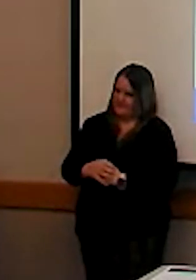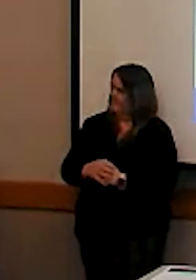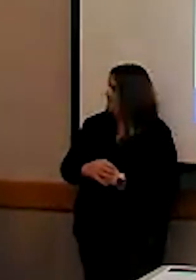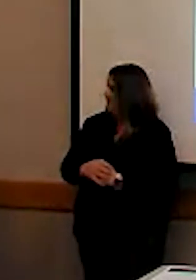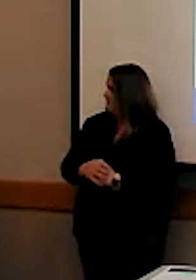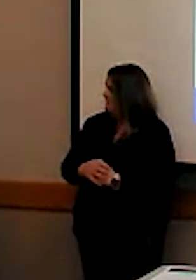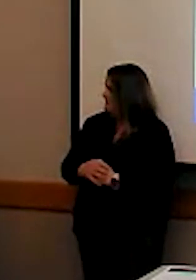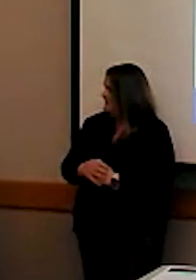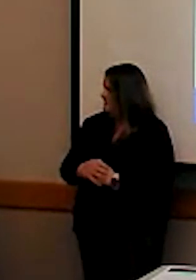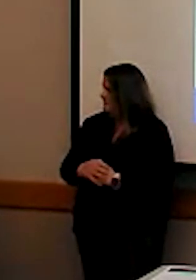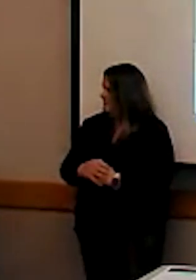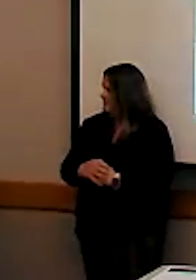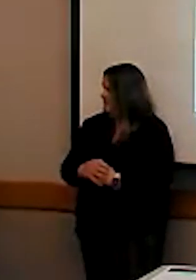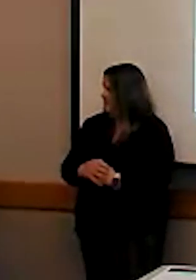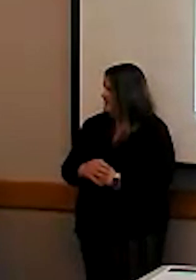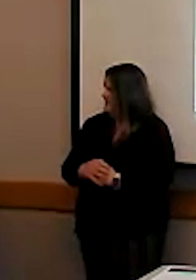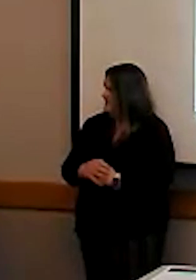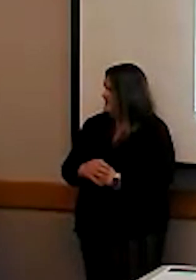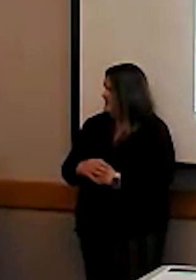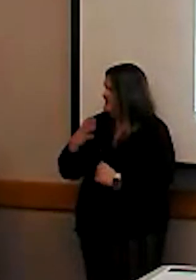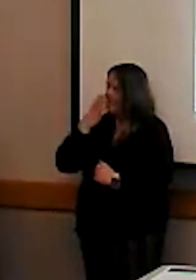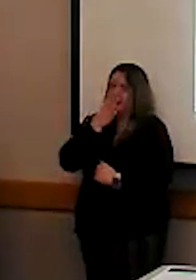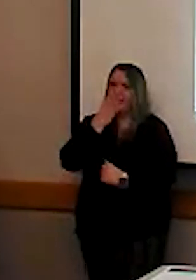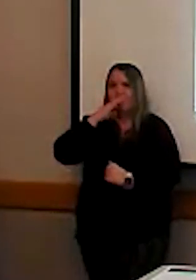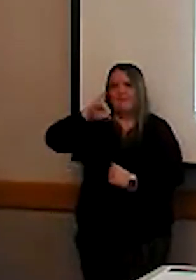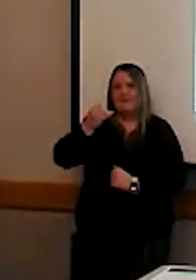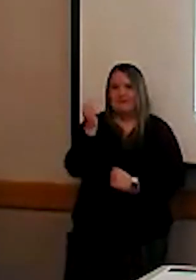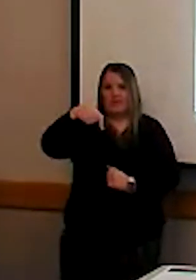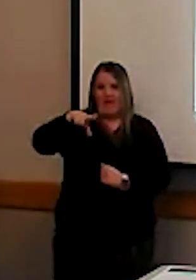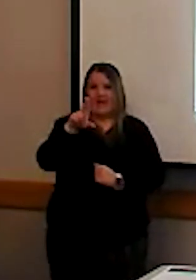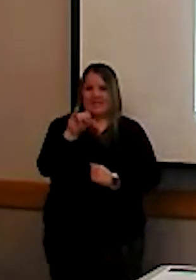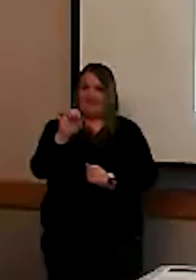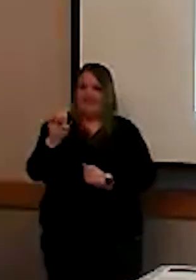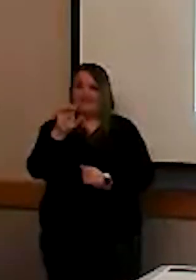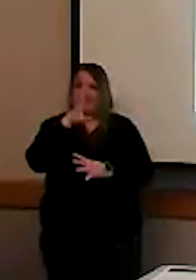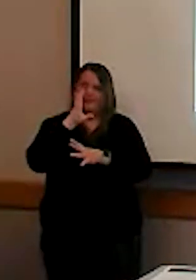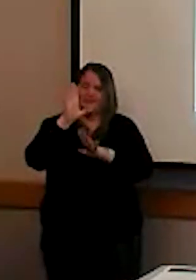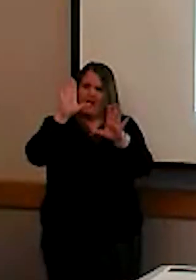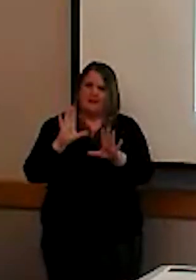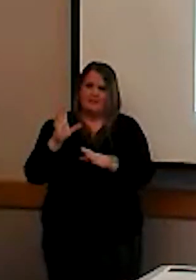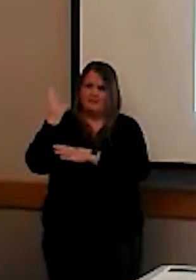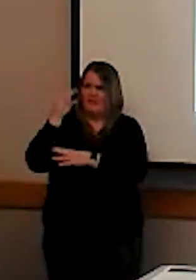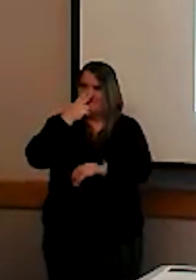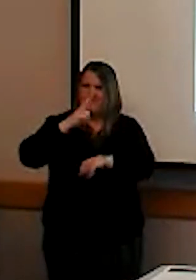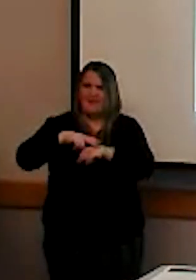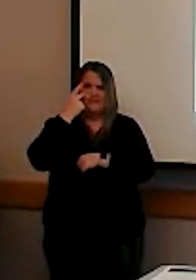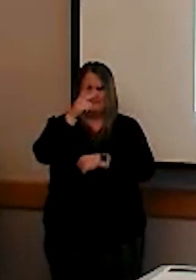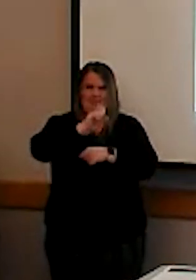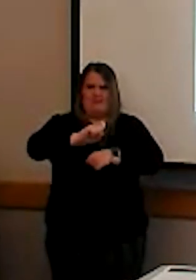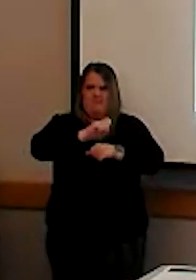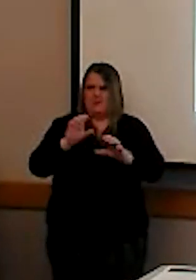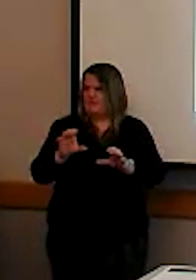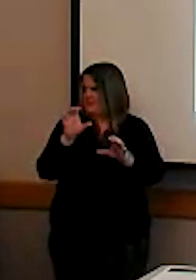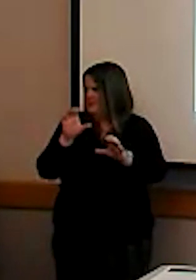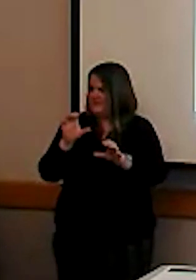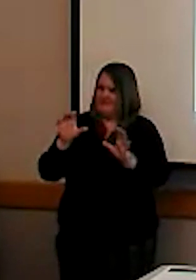How do I exit out? Thank you so There we much, go. Jacqui, for that excellent presentation. It was so much fun to see that work that